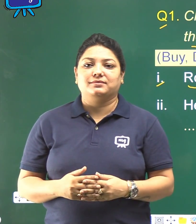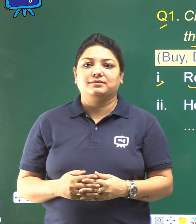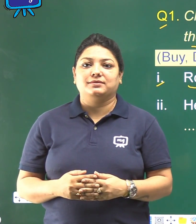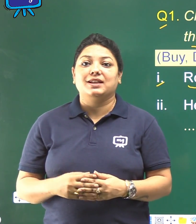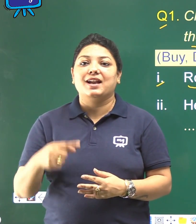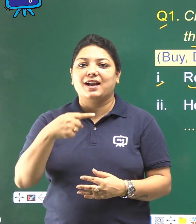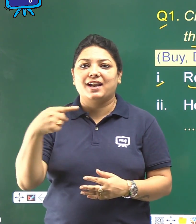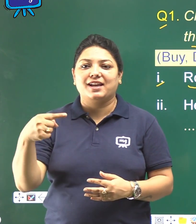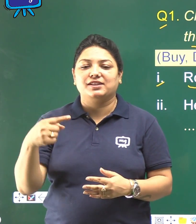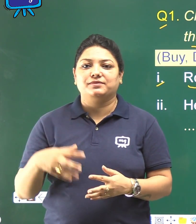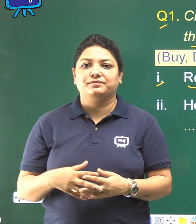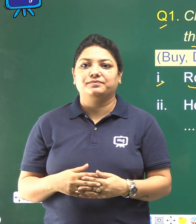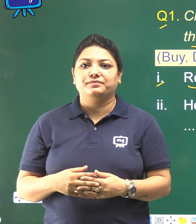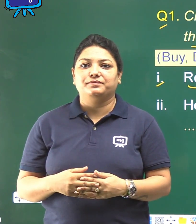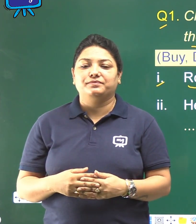dash